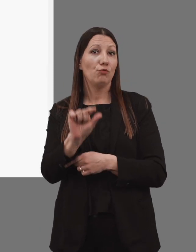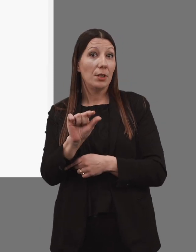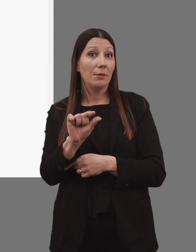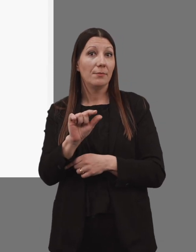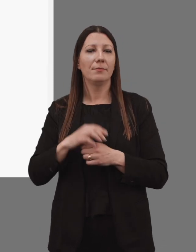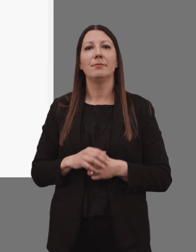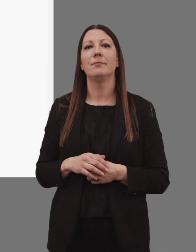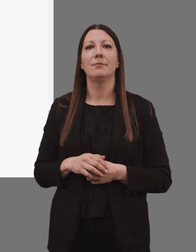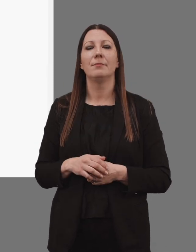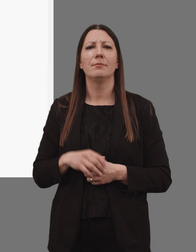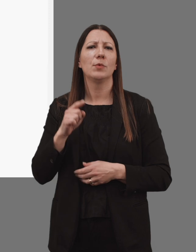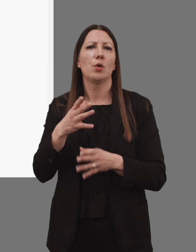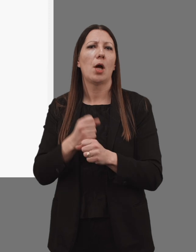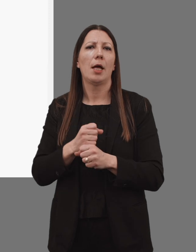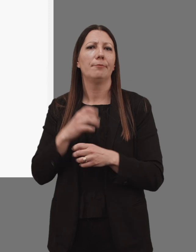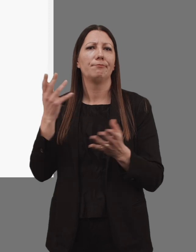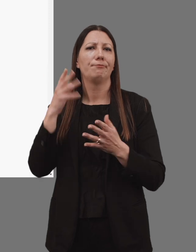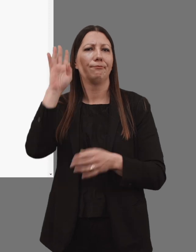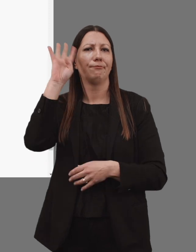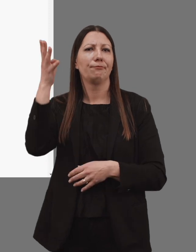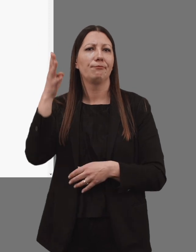you received a